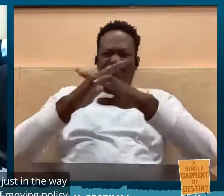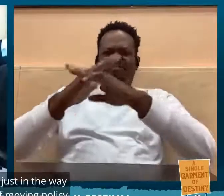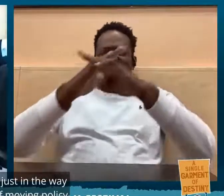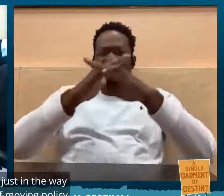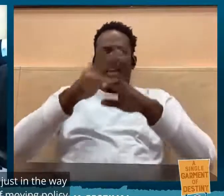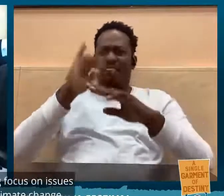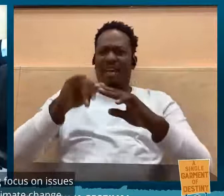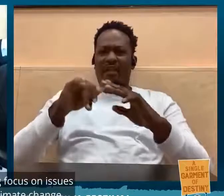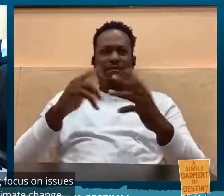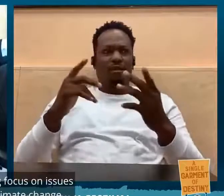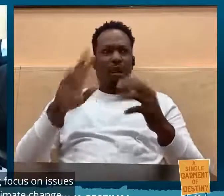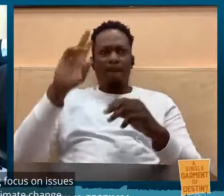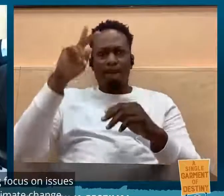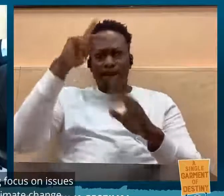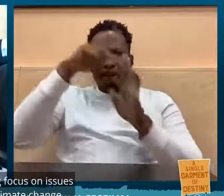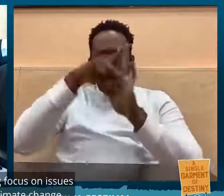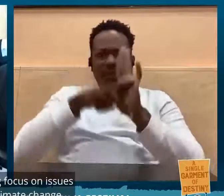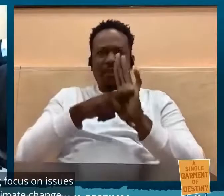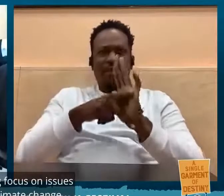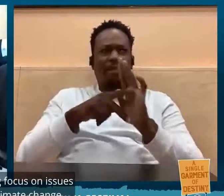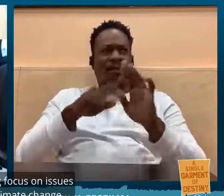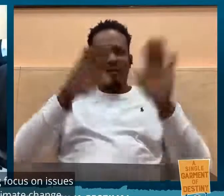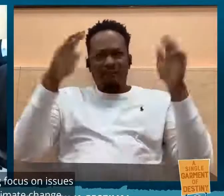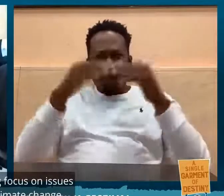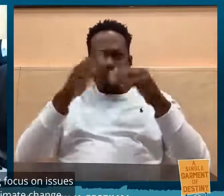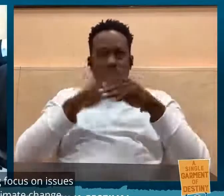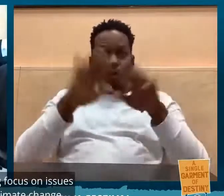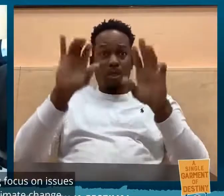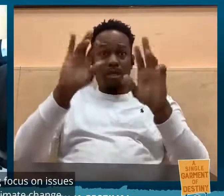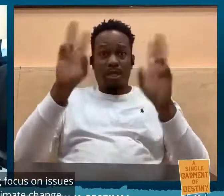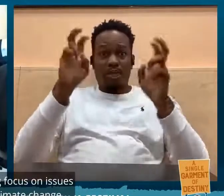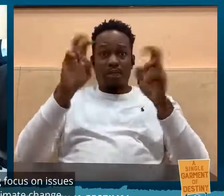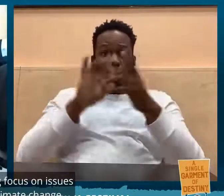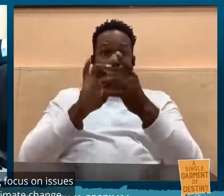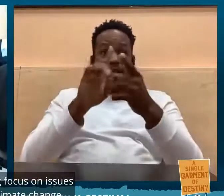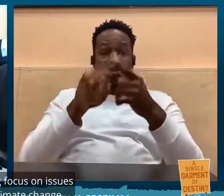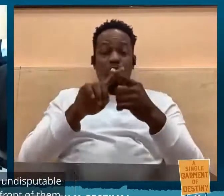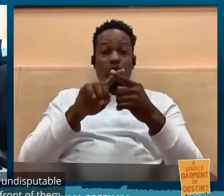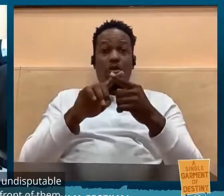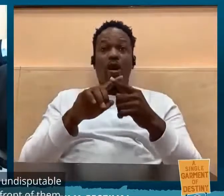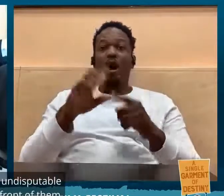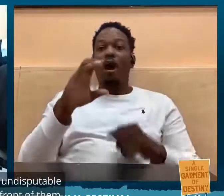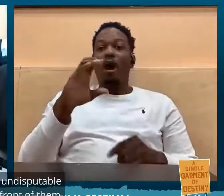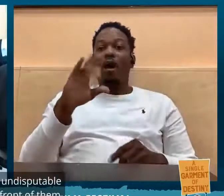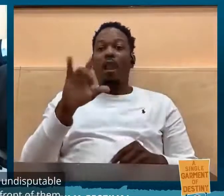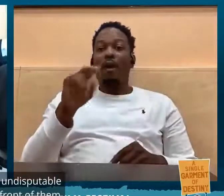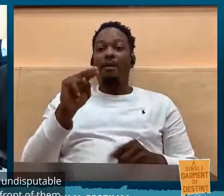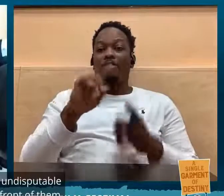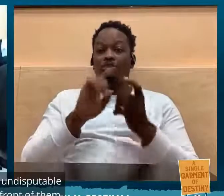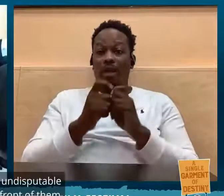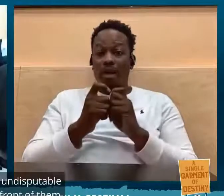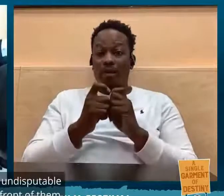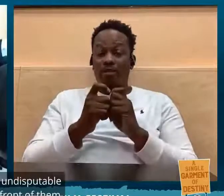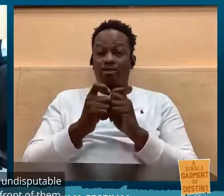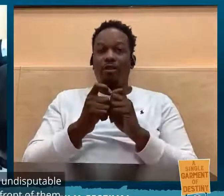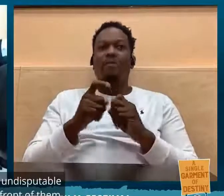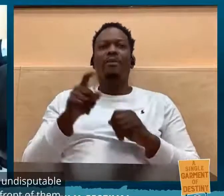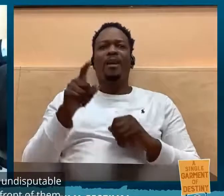moving policy and moving focus on issues around climate change have the